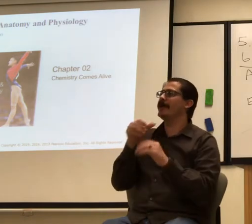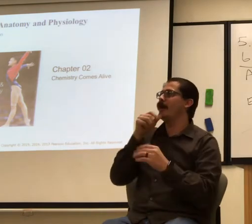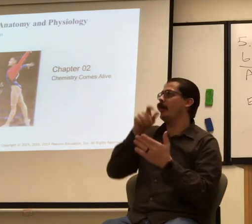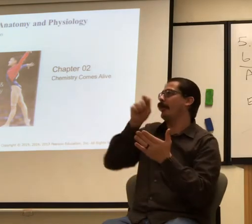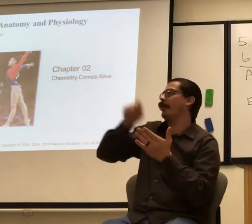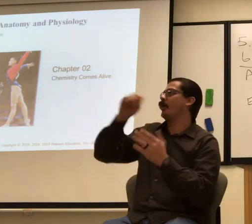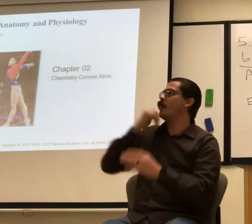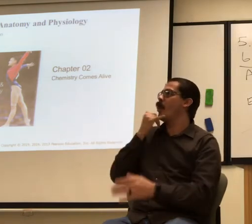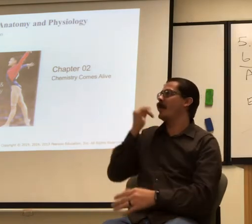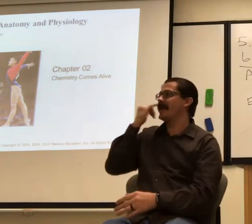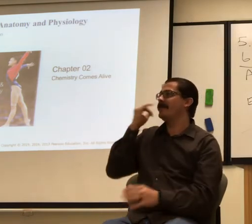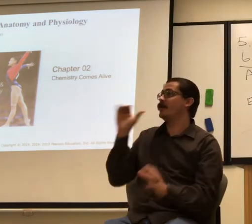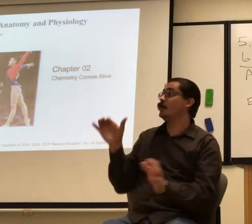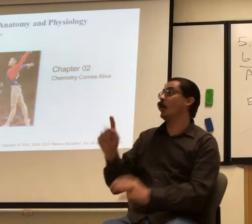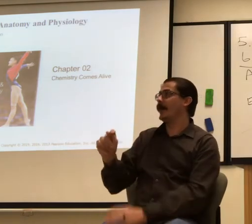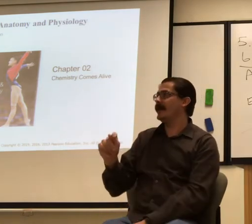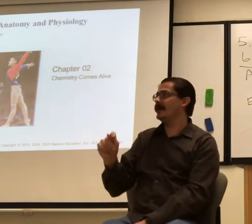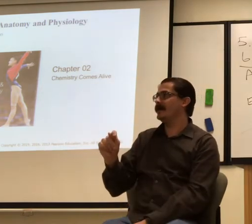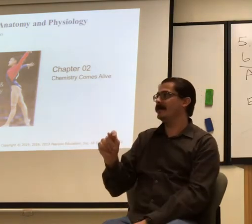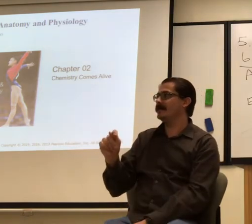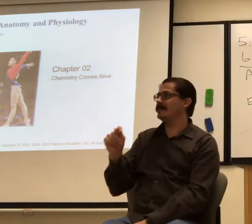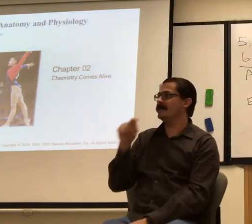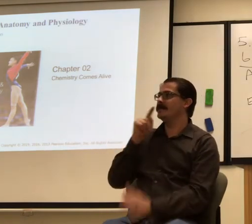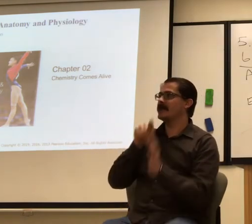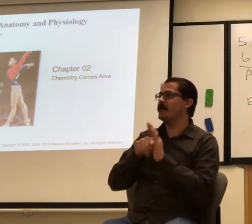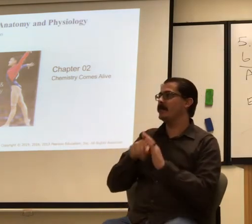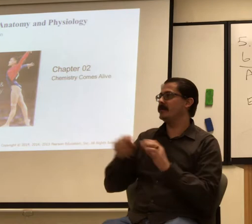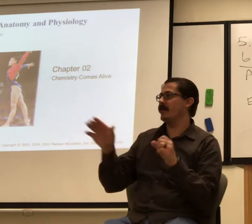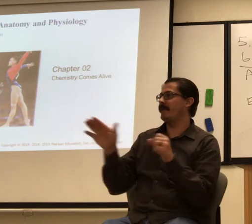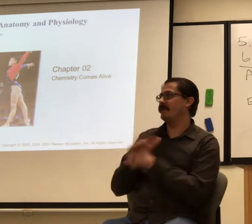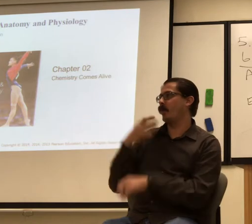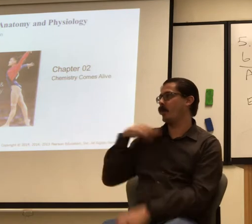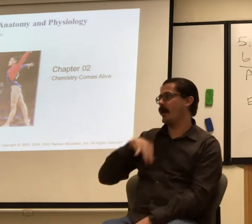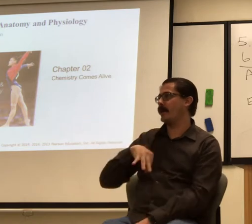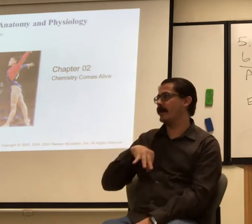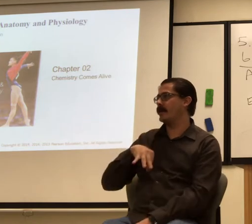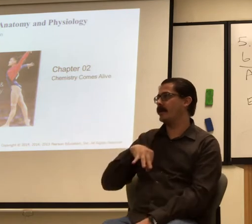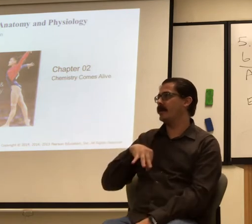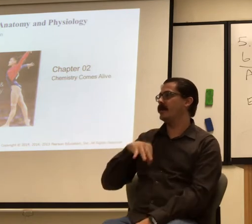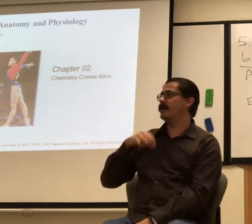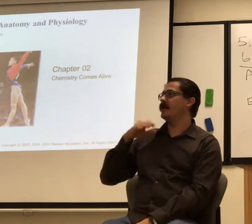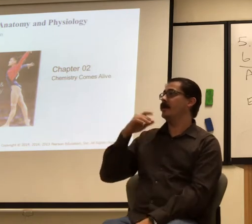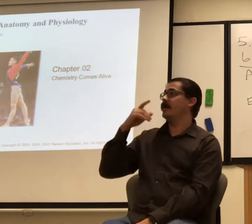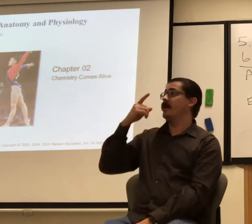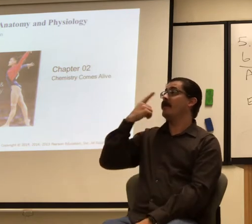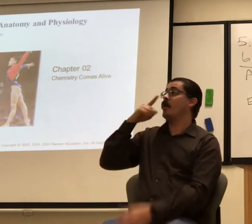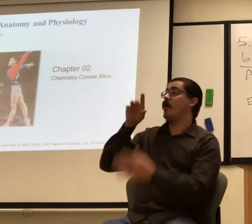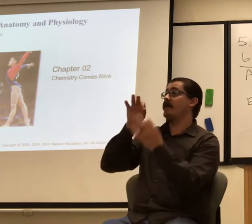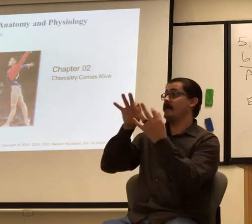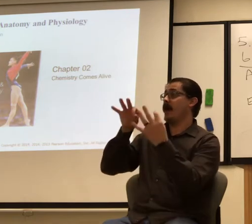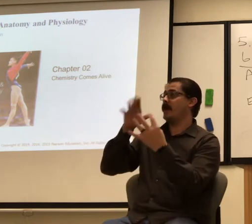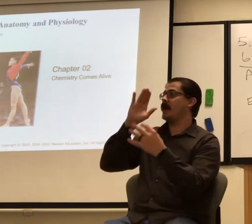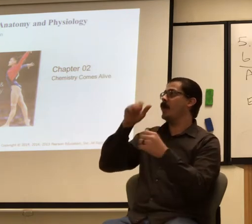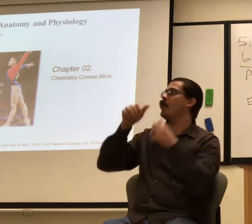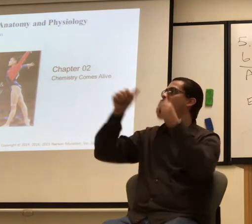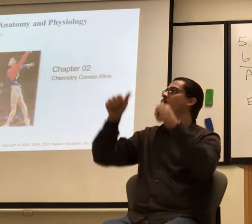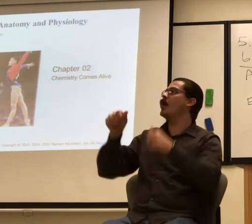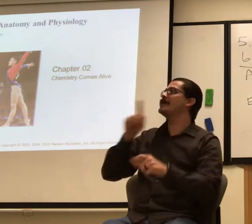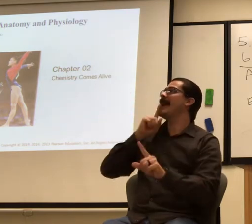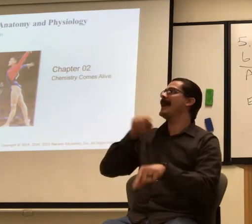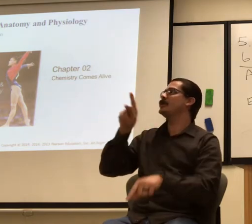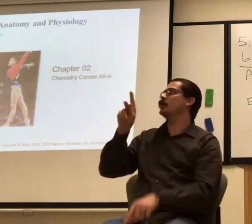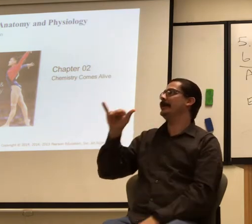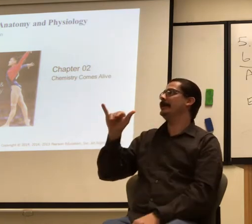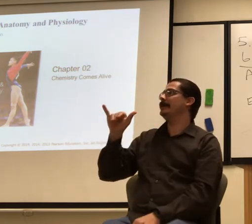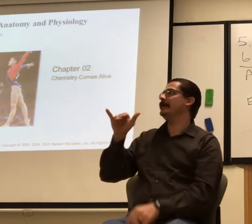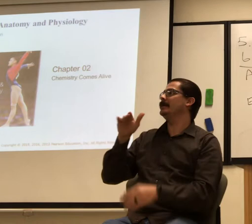wrong. But pretty much if you just do the assignment, you get full credit. But what I do to give you feedback is I'll post a key after the due